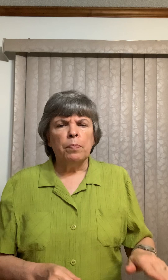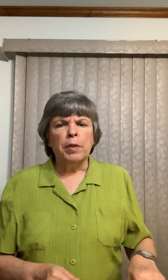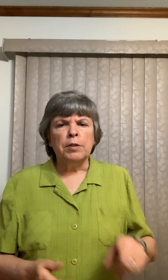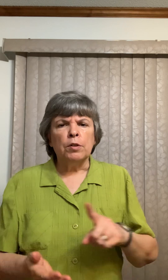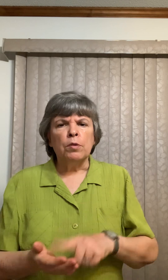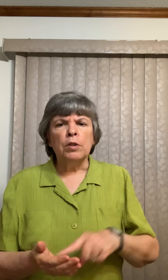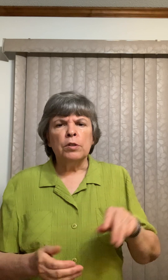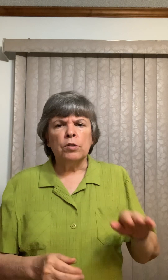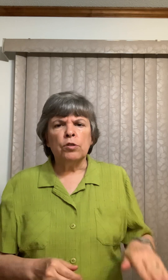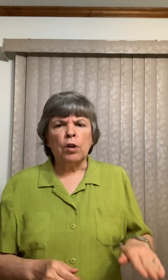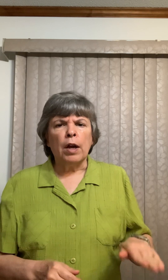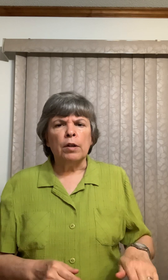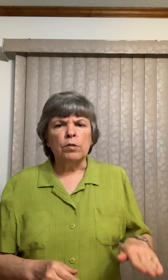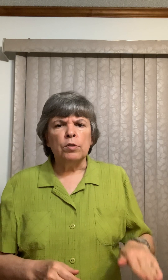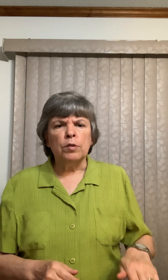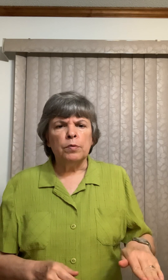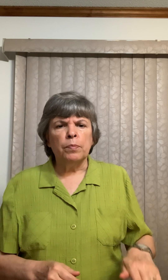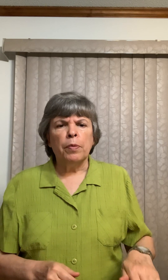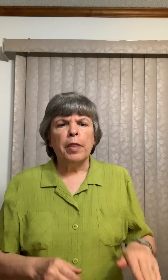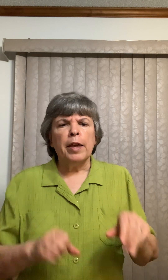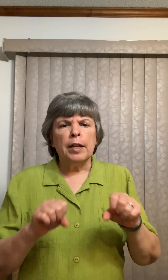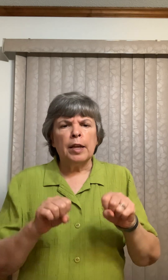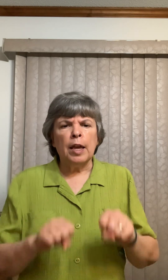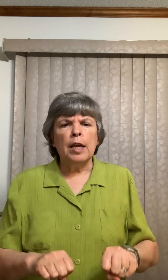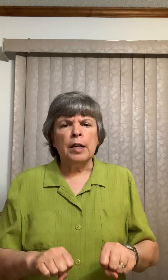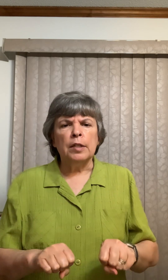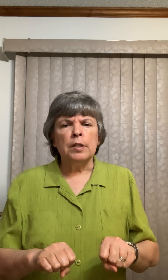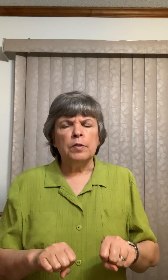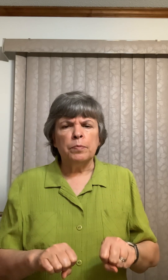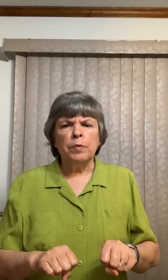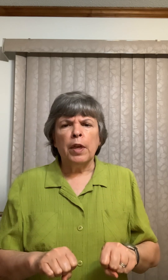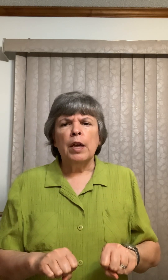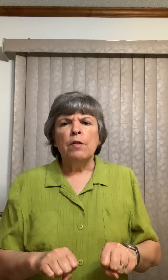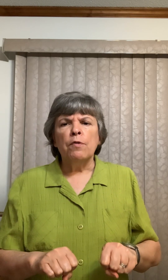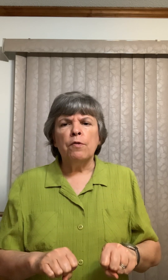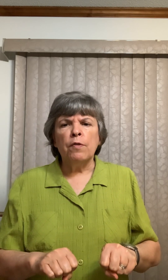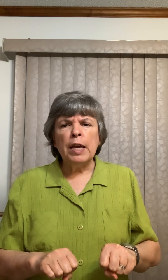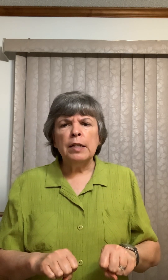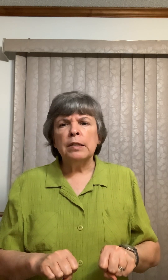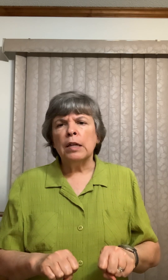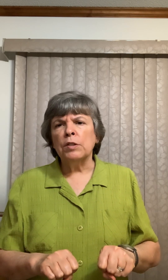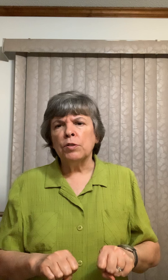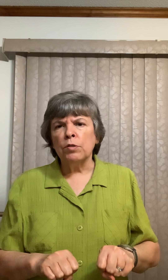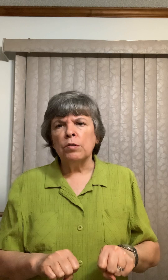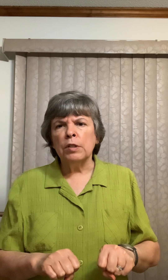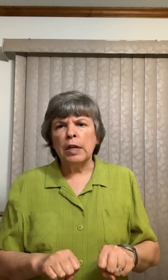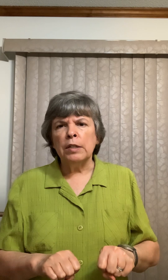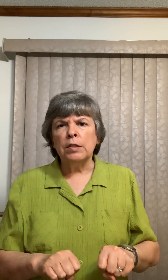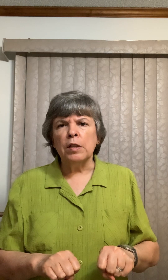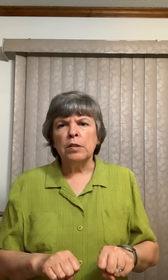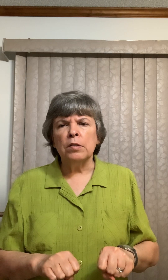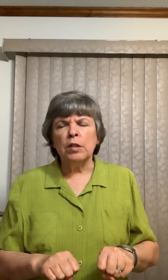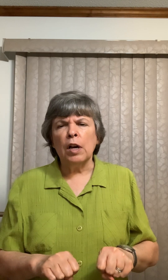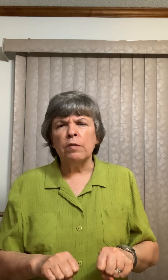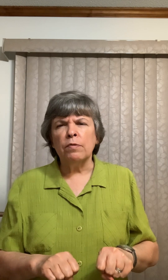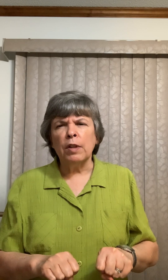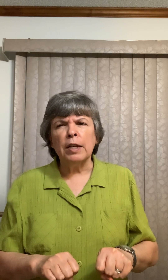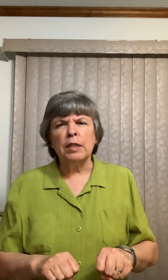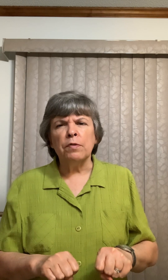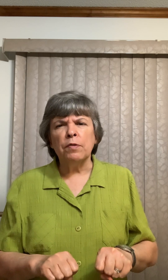So this child can face uncertain days. Now this is kind of like the